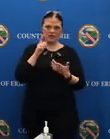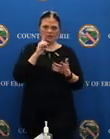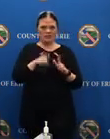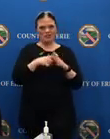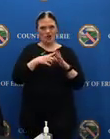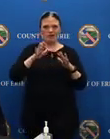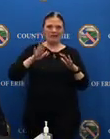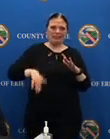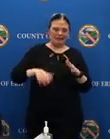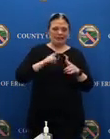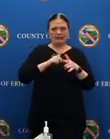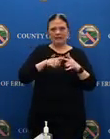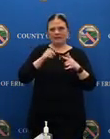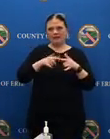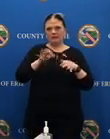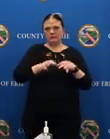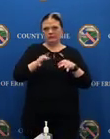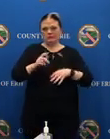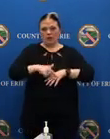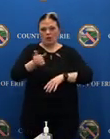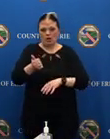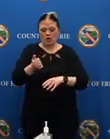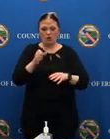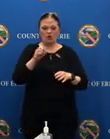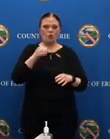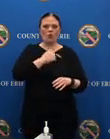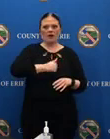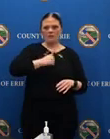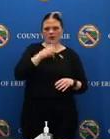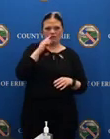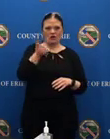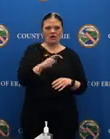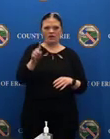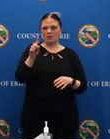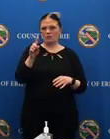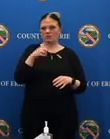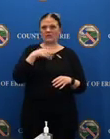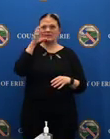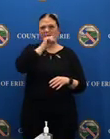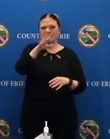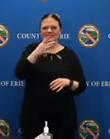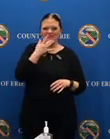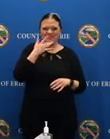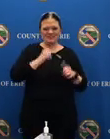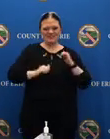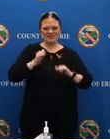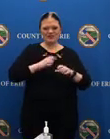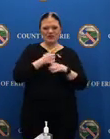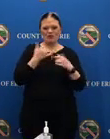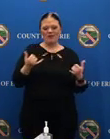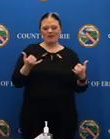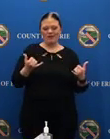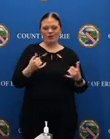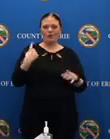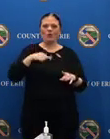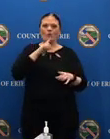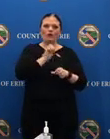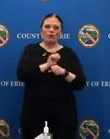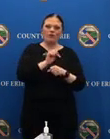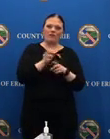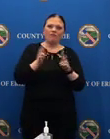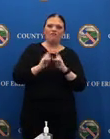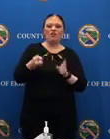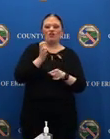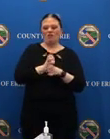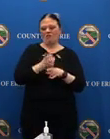later than we would have normally. So I apologize for anyone who's missing their favorite show right now. We are working very